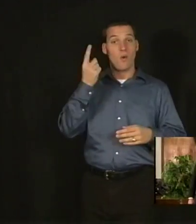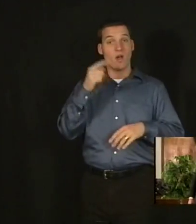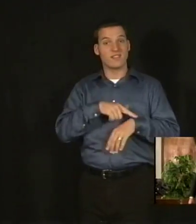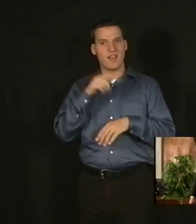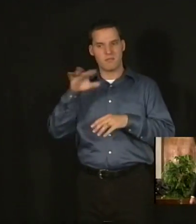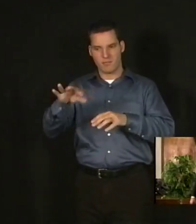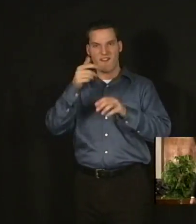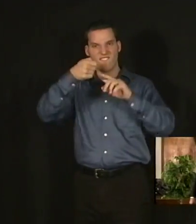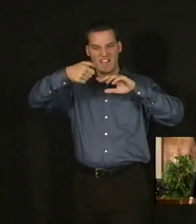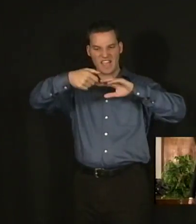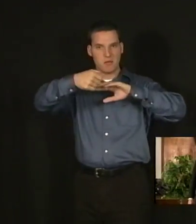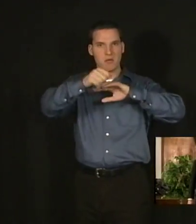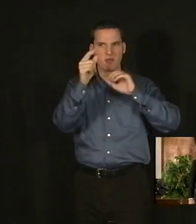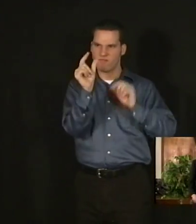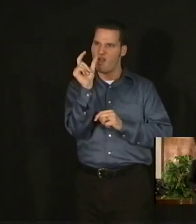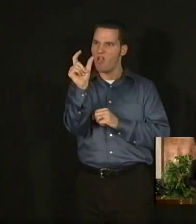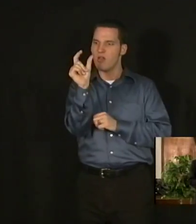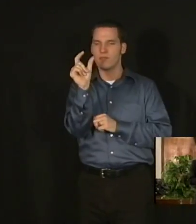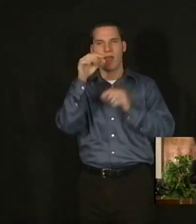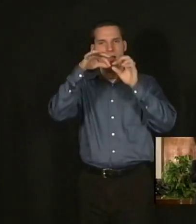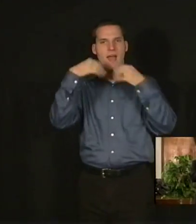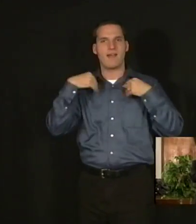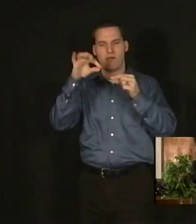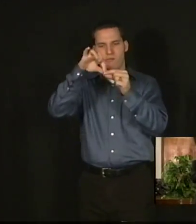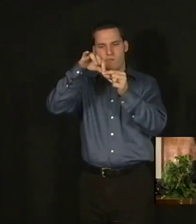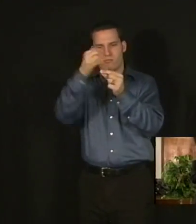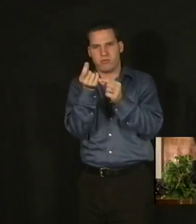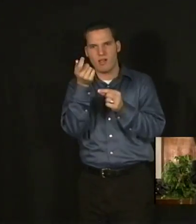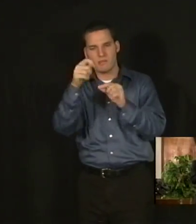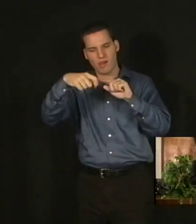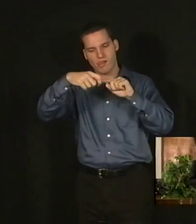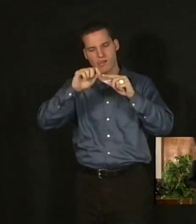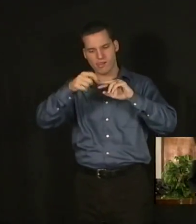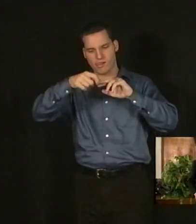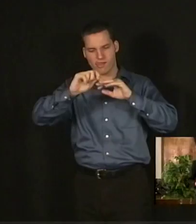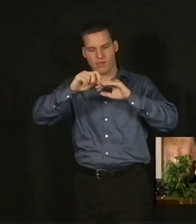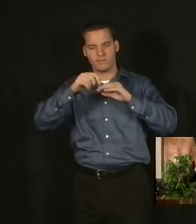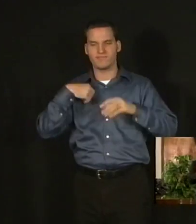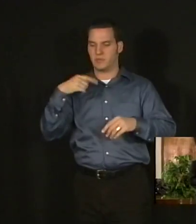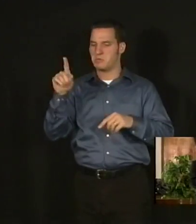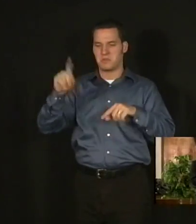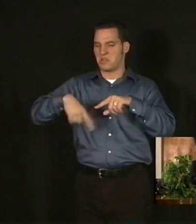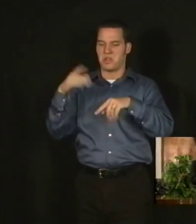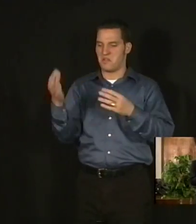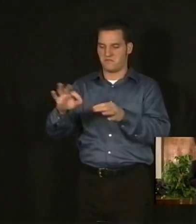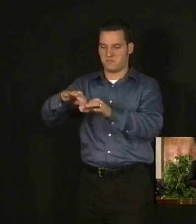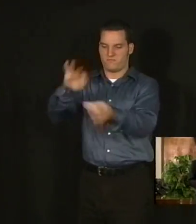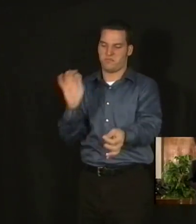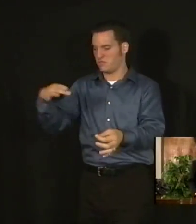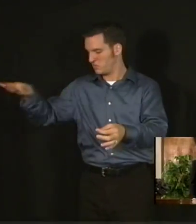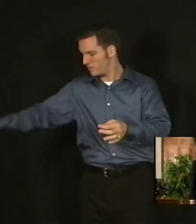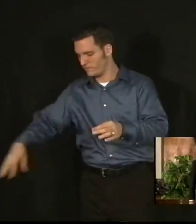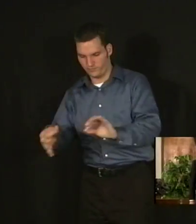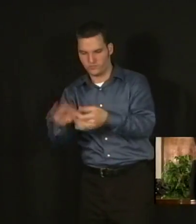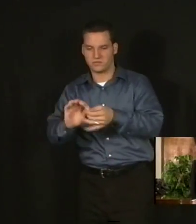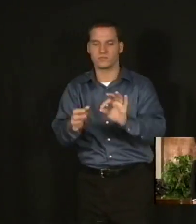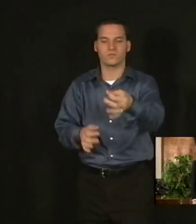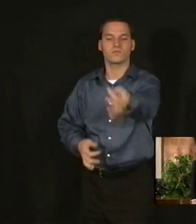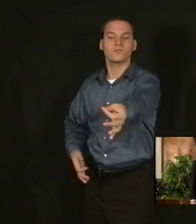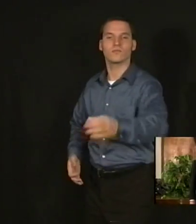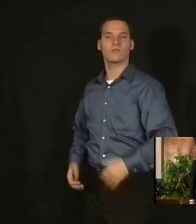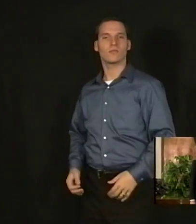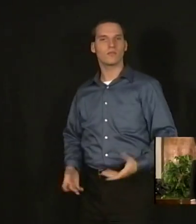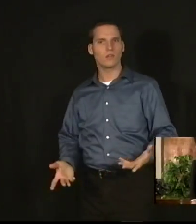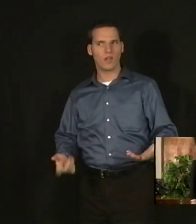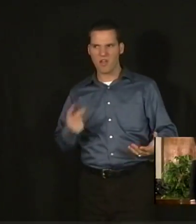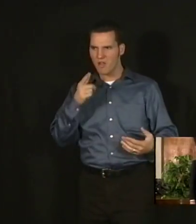my fingernail clipper out, this big. It had a little thing that swings out to clean your fingernails. They said, oh, can't have that. It broke it off. You got to be